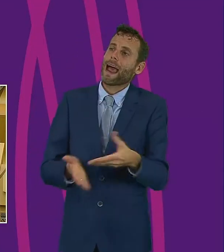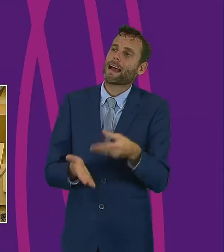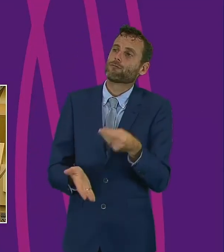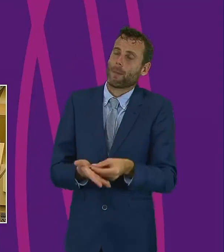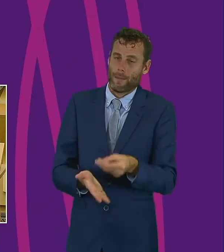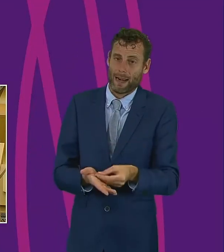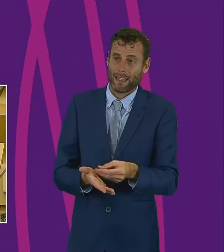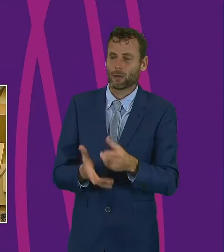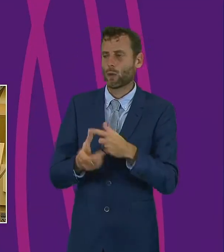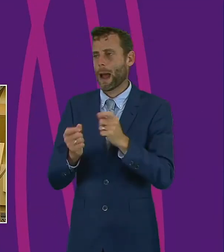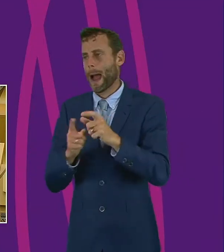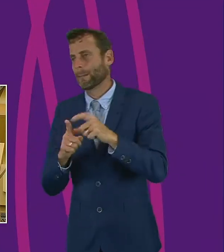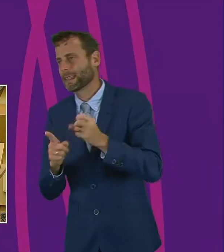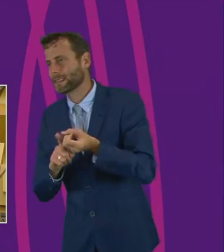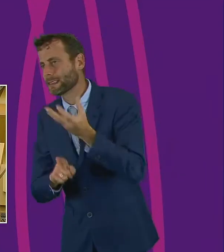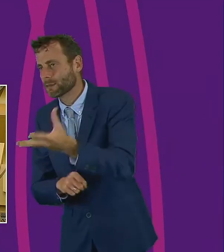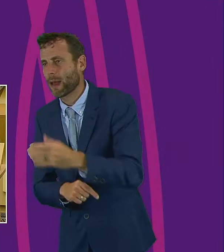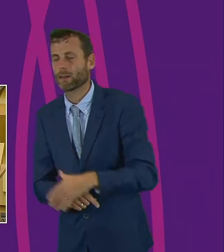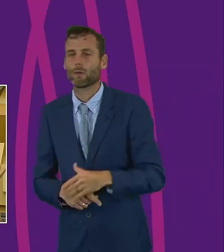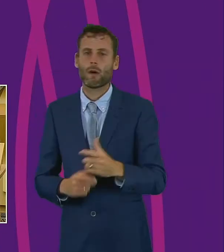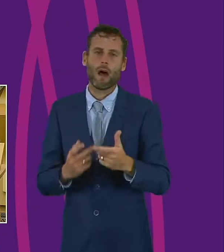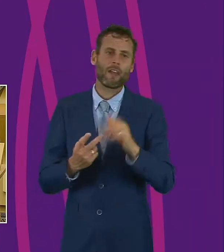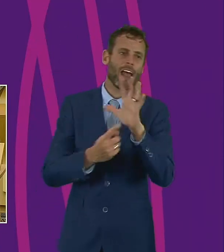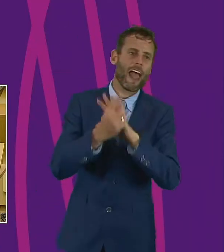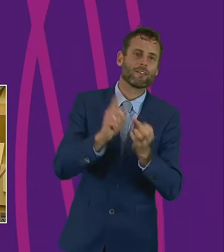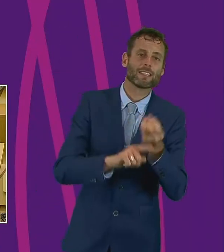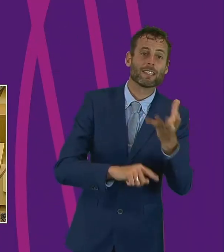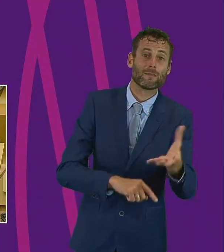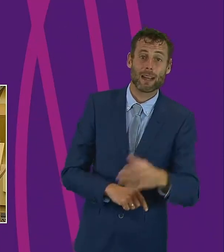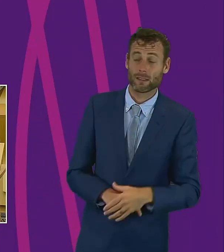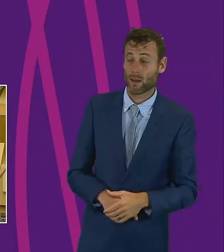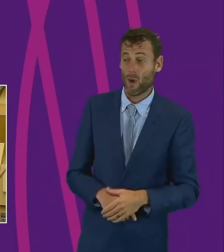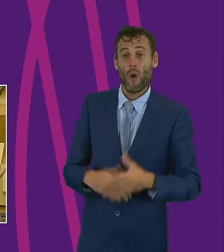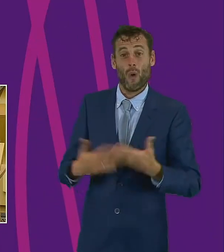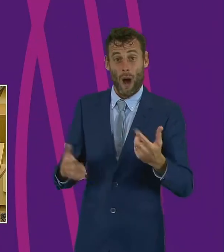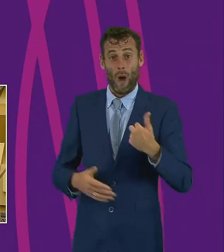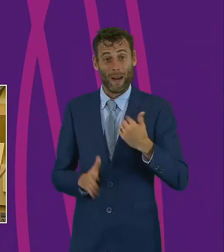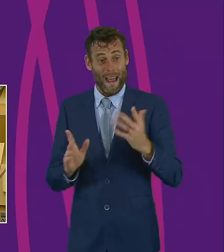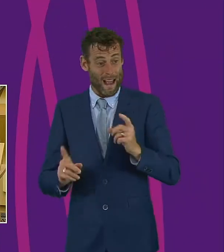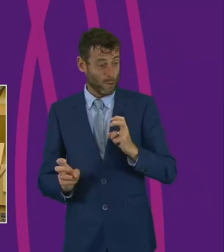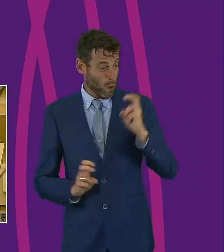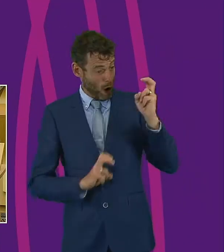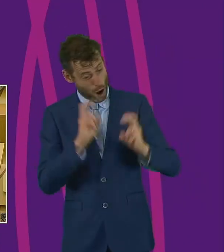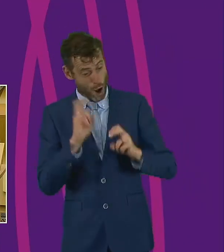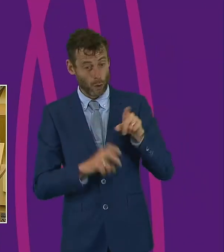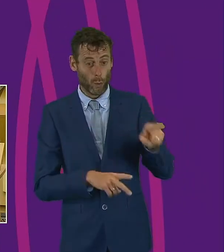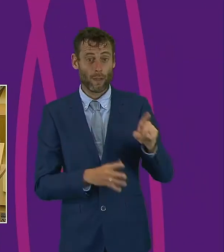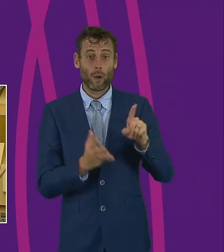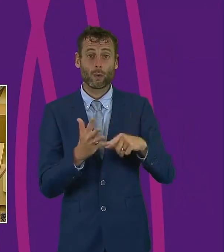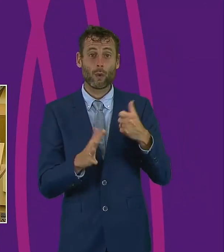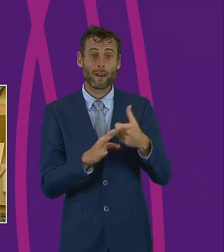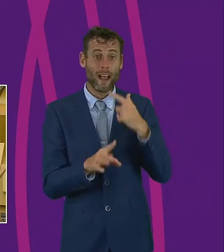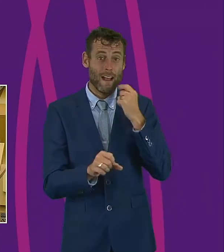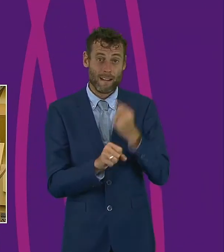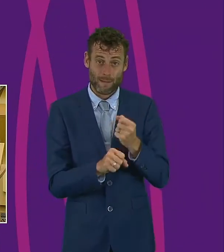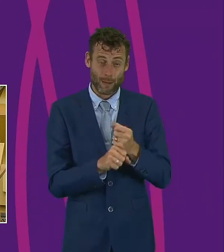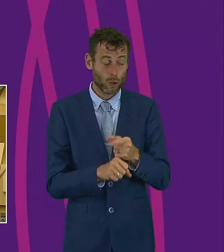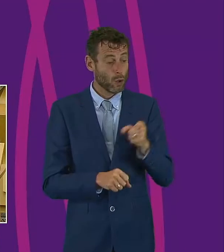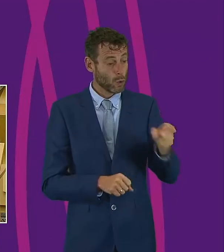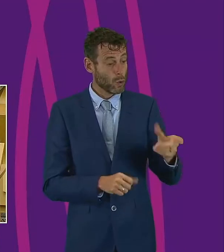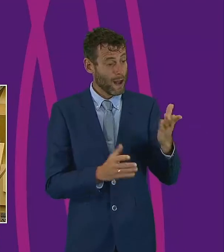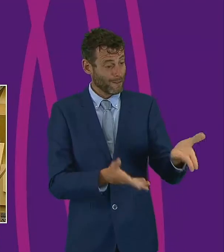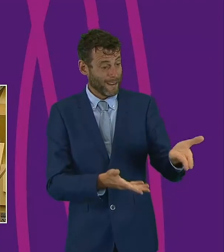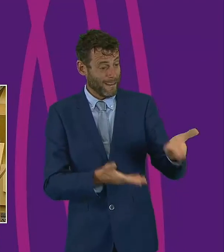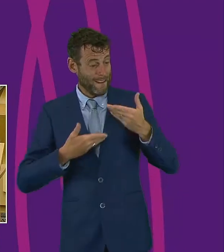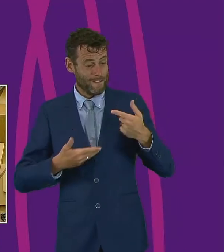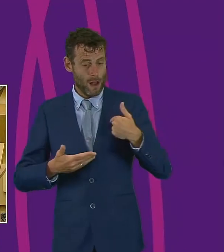to Aberdeen or to other parts of the country will join with us in making that case to the UK Government to increase our borrowing powers